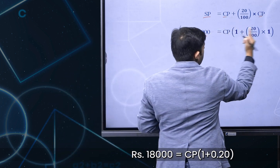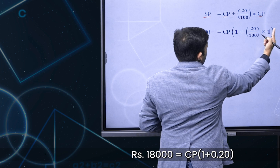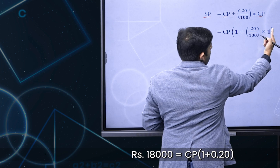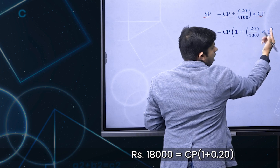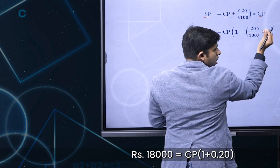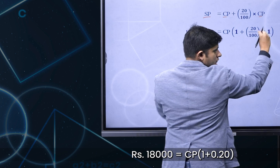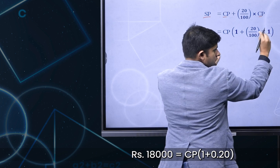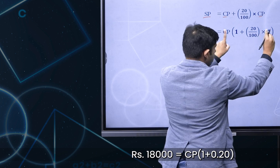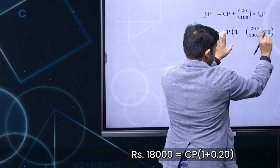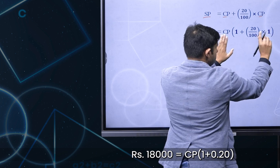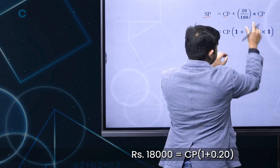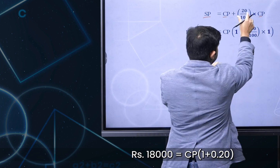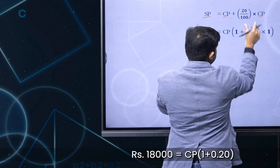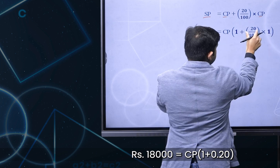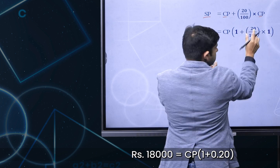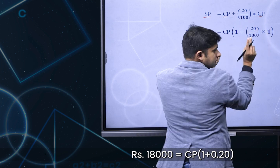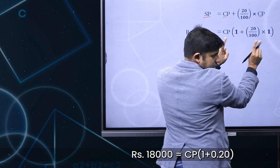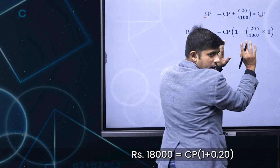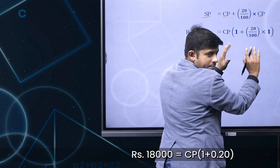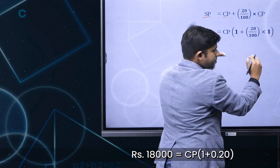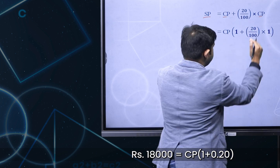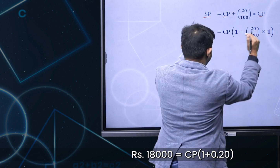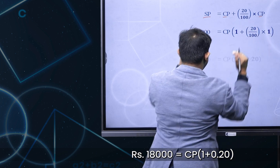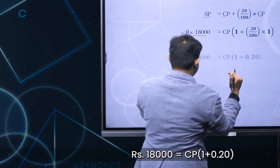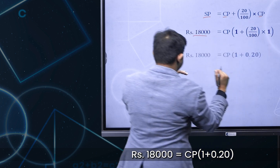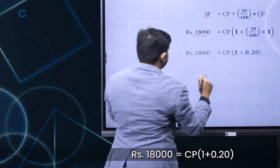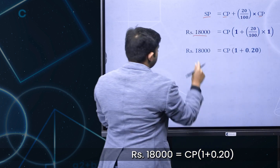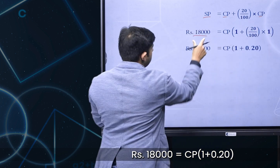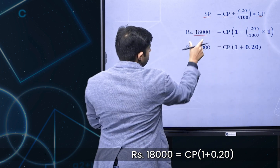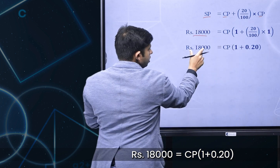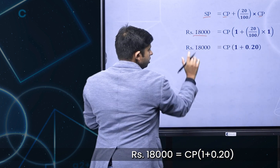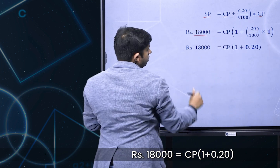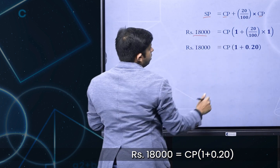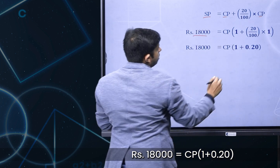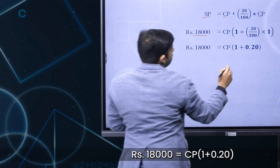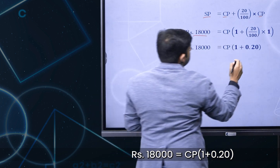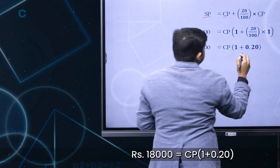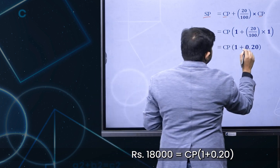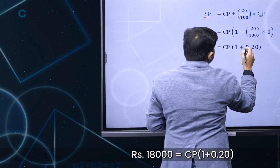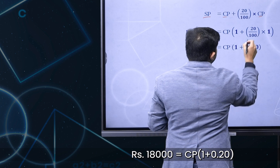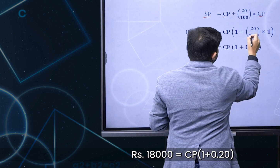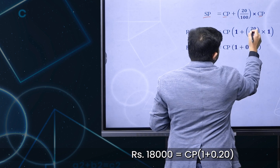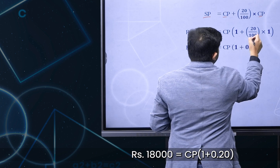Rs 18,000 equals to CP of 1 plus 0.20.